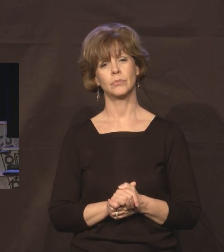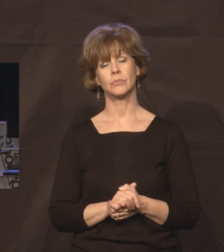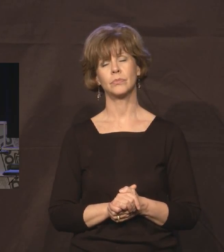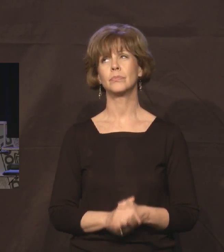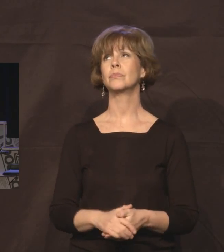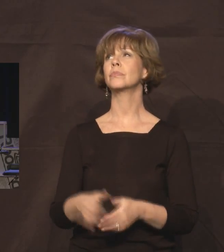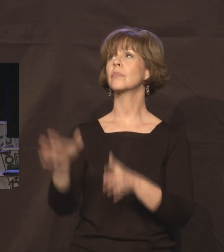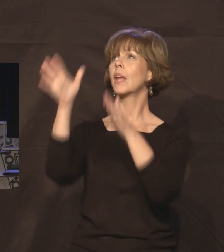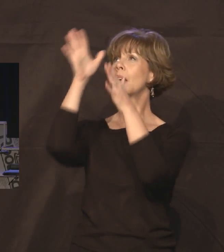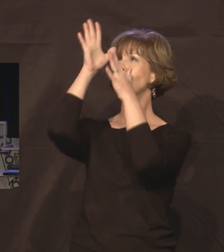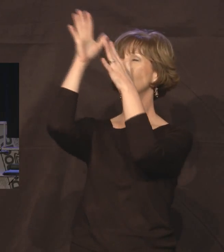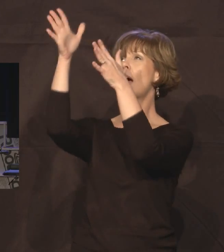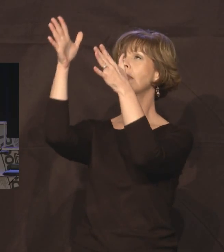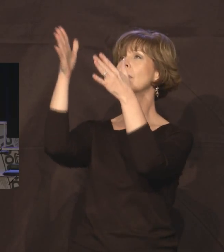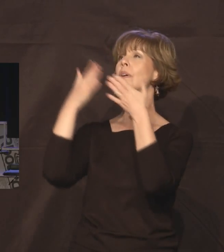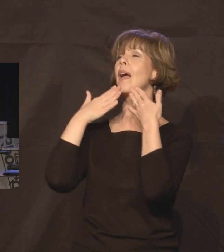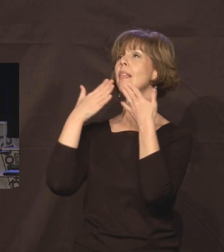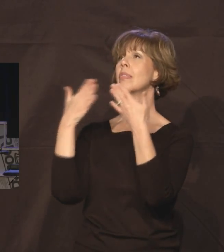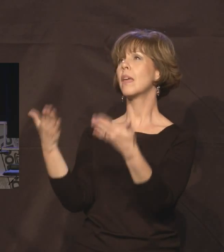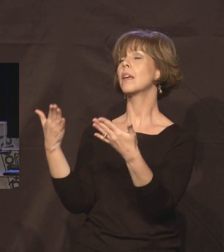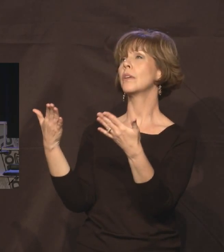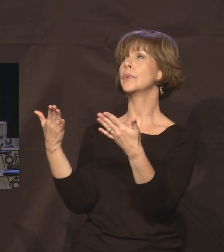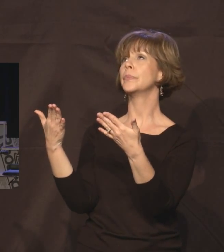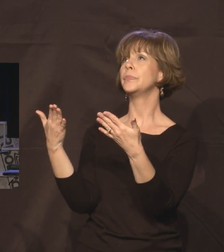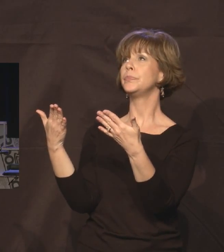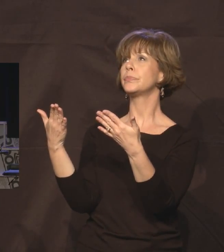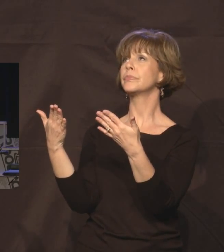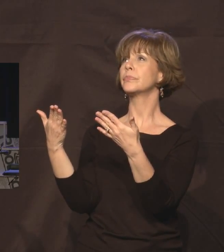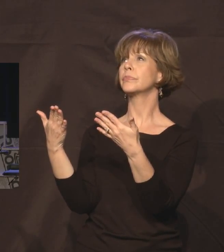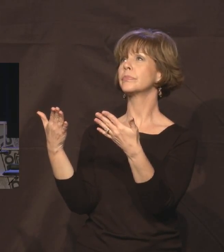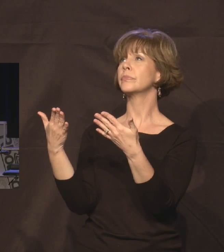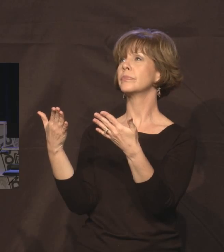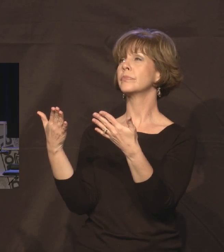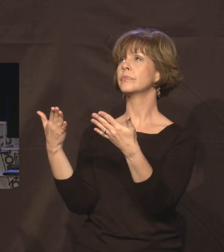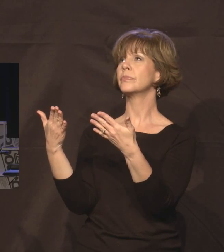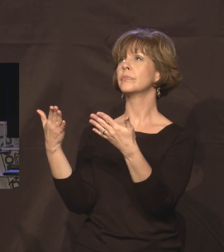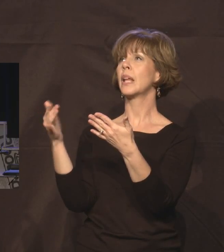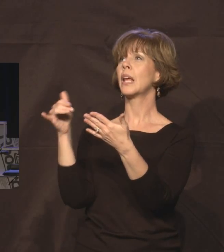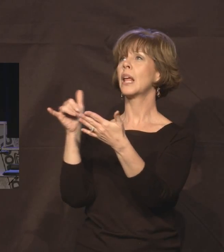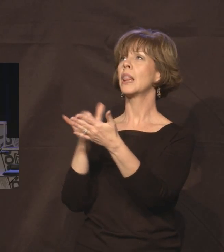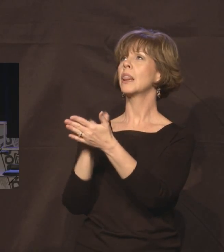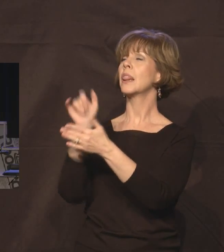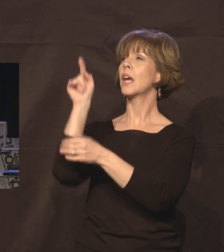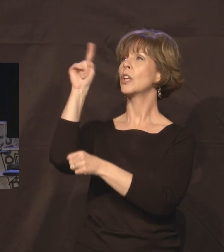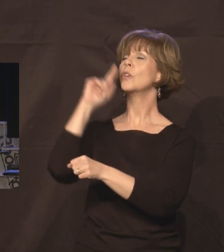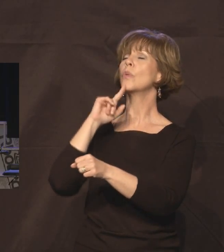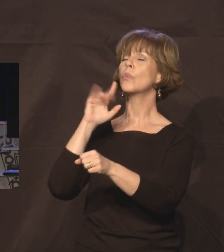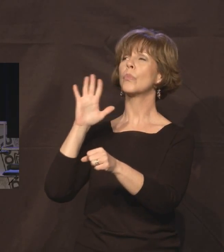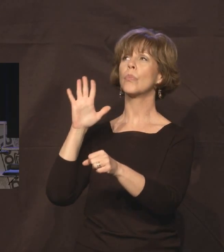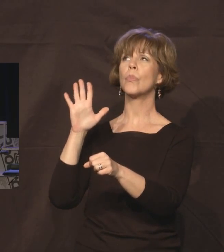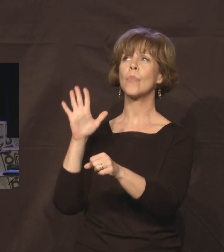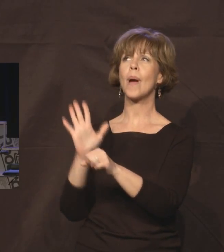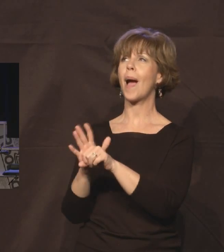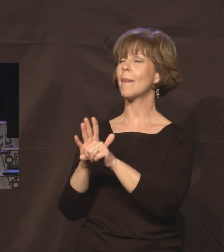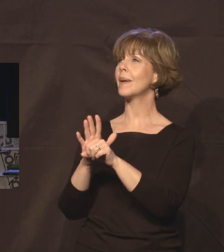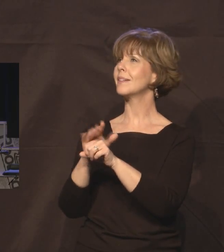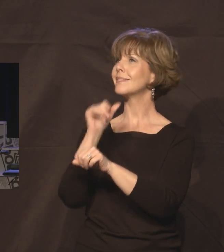Father, I thank you. I thank you that you promise not that everything